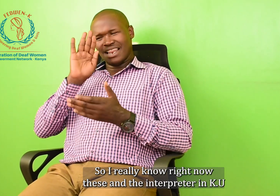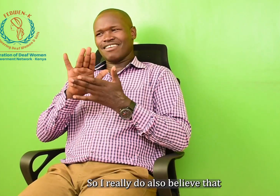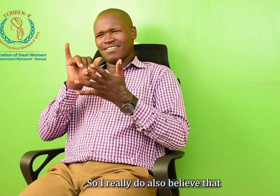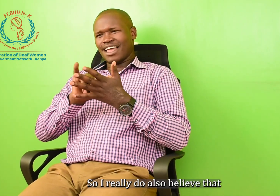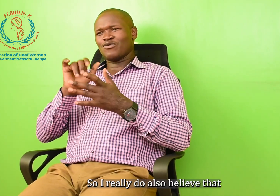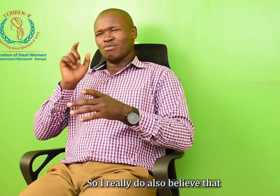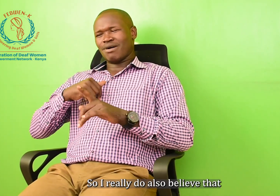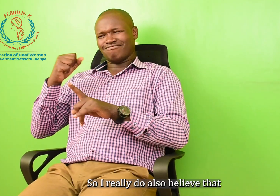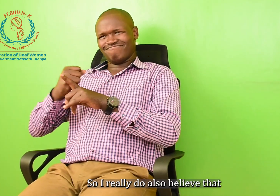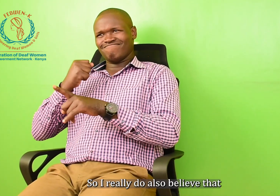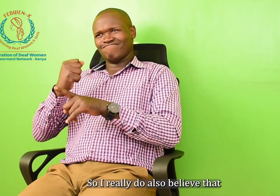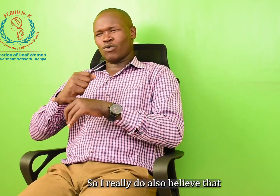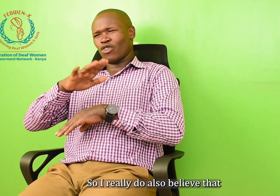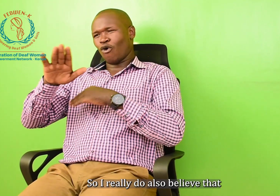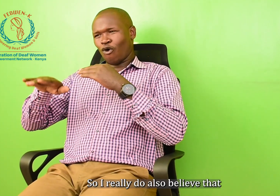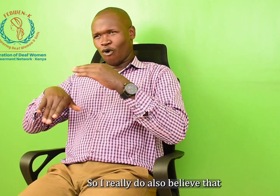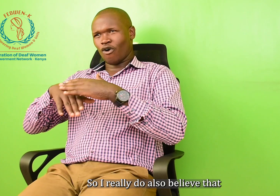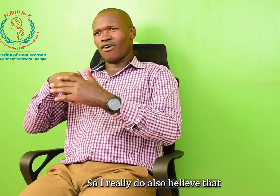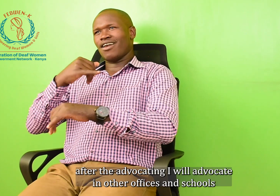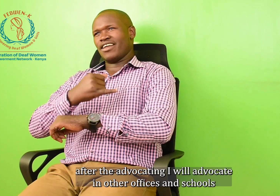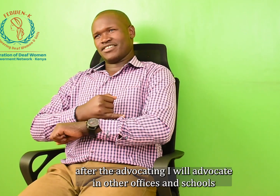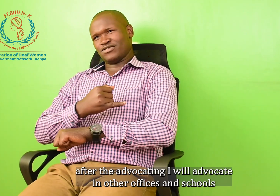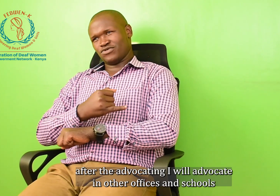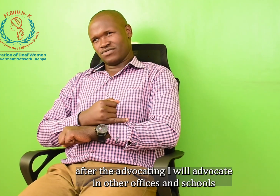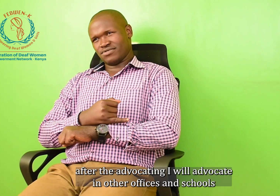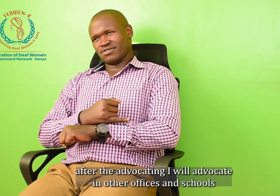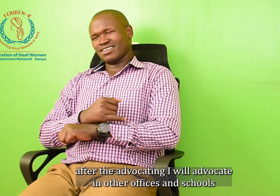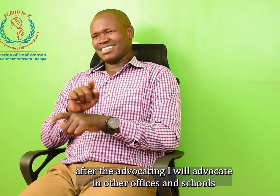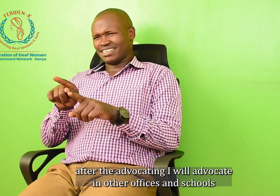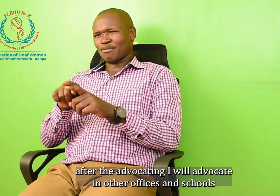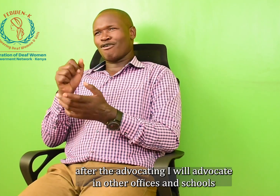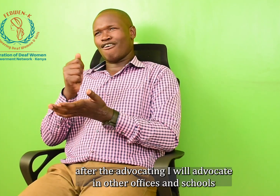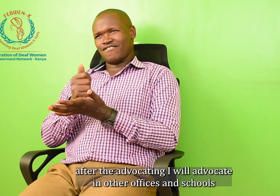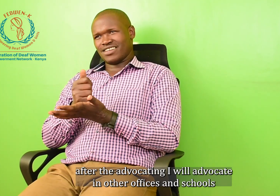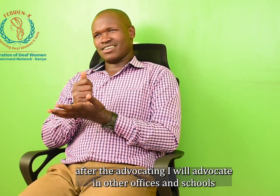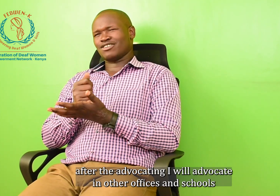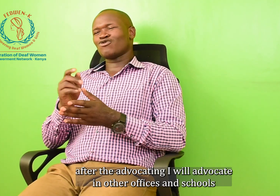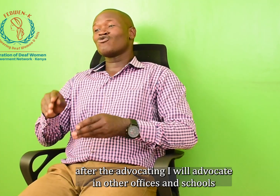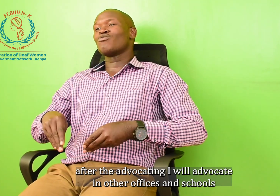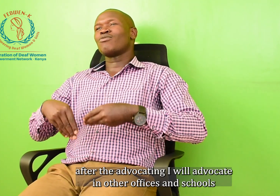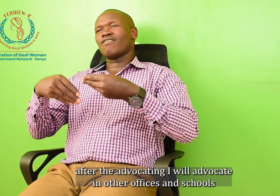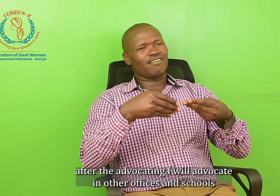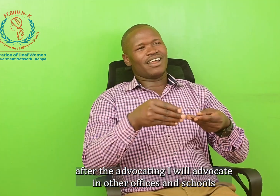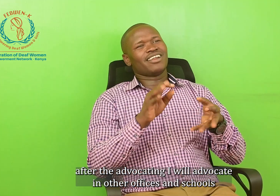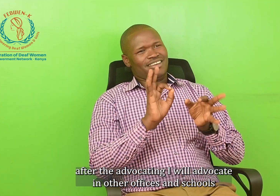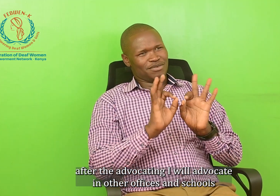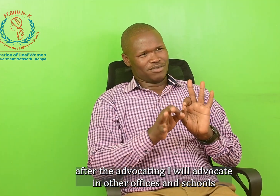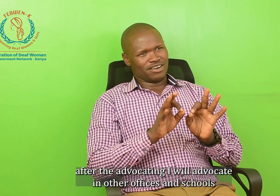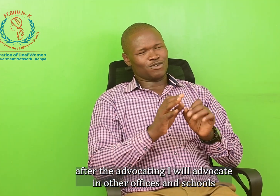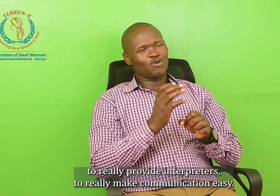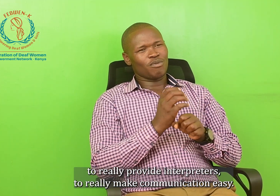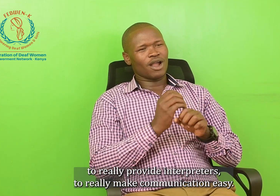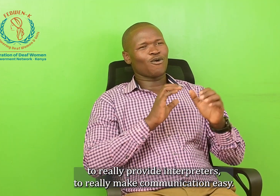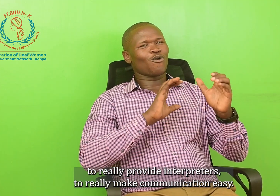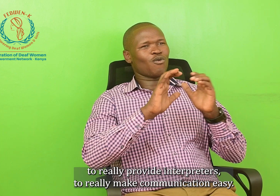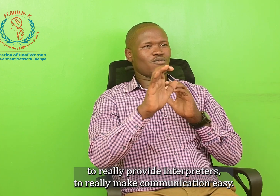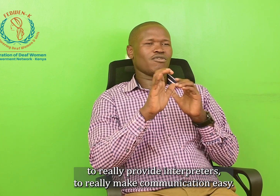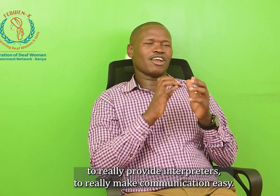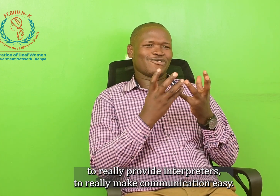So I really do also believe that after they're advocating, I will advocate in other offices and schools to really provide interpreters to